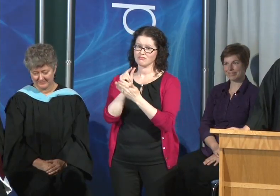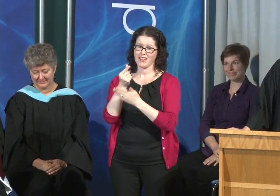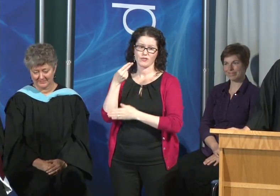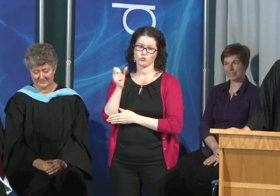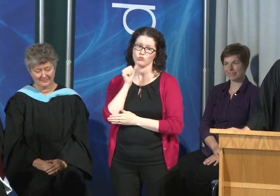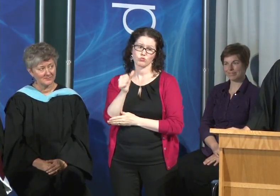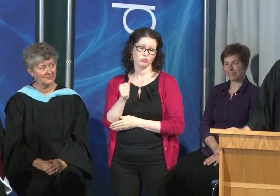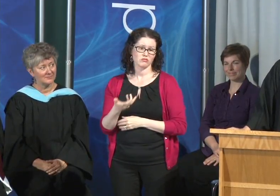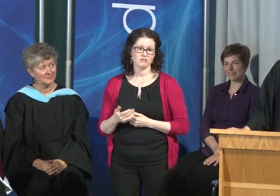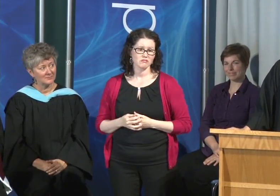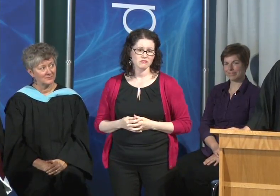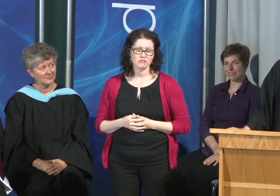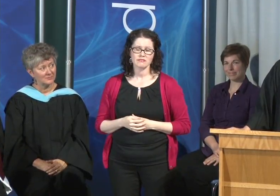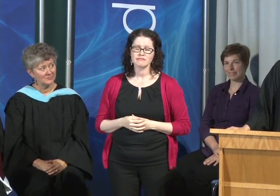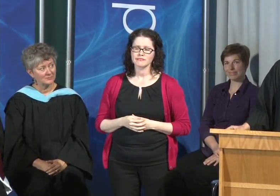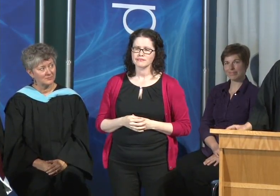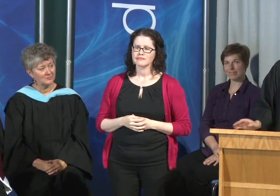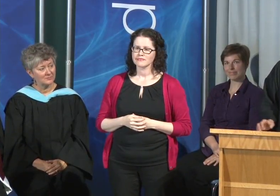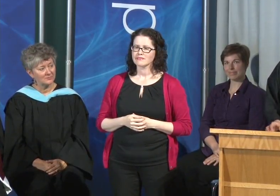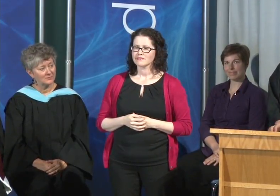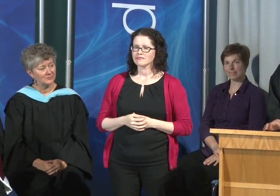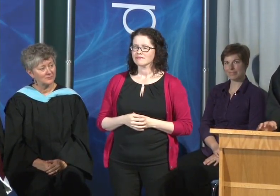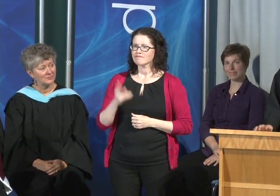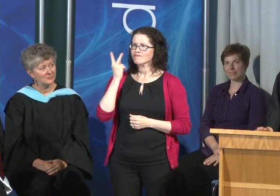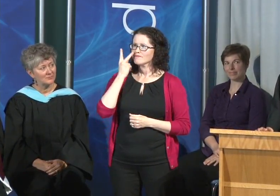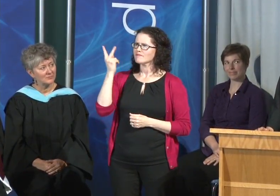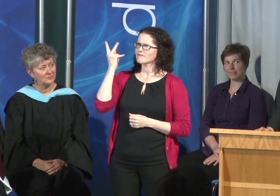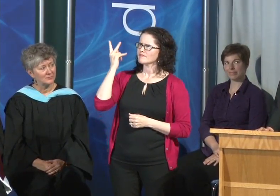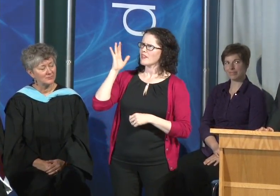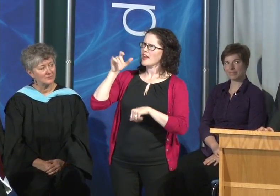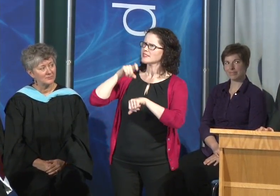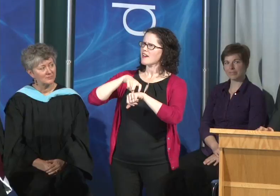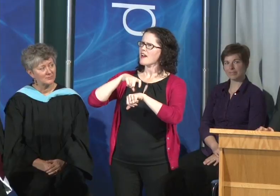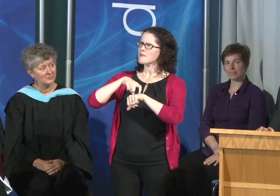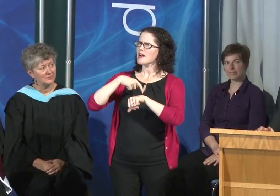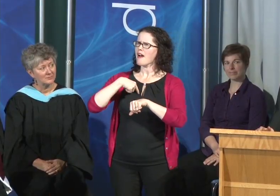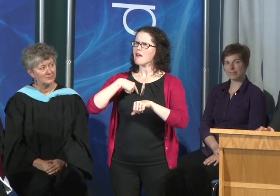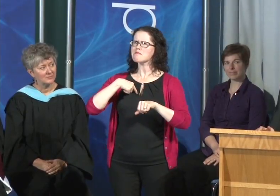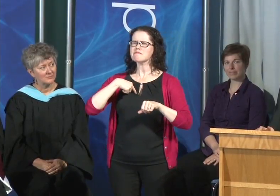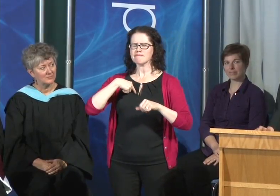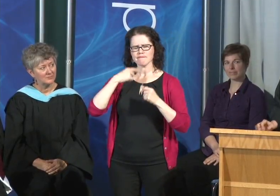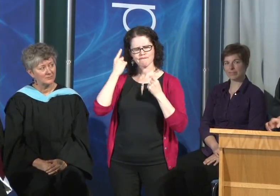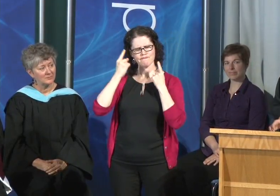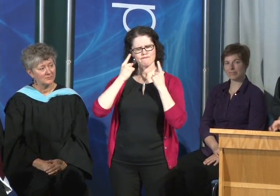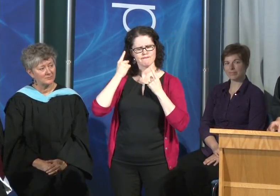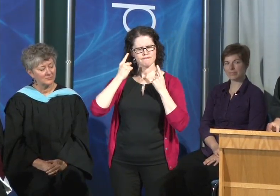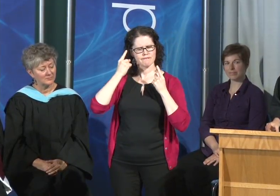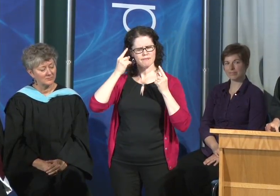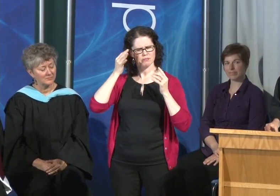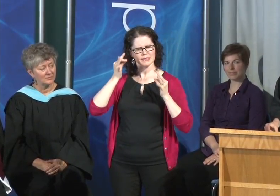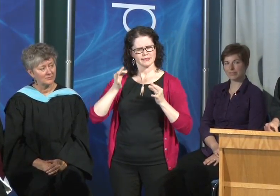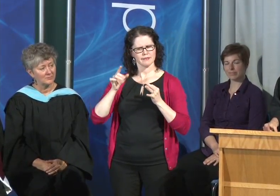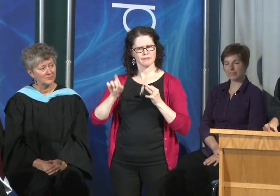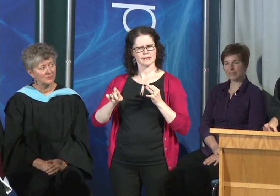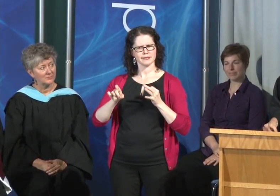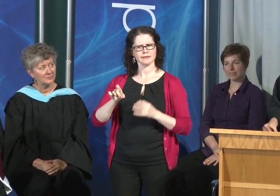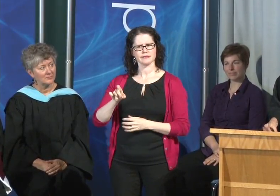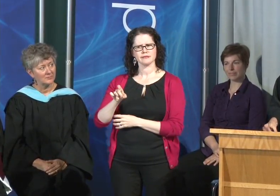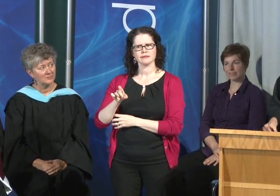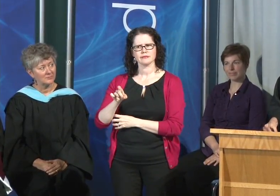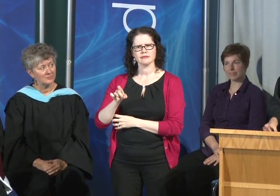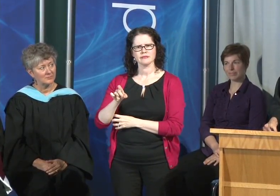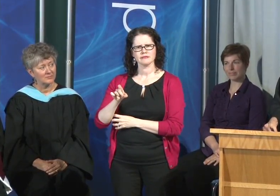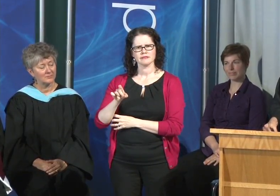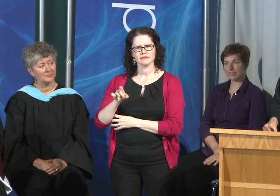Now, at this point in our lives, we had a decision to make. We didn't actually realize it, but we had a decision. And we could have